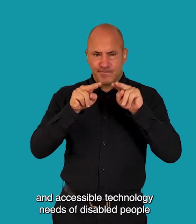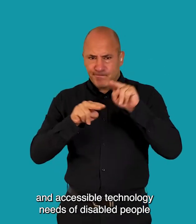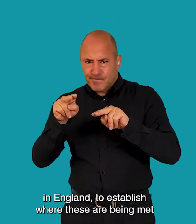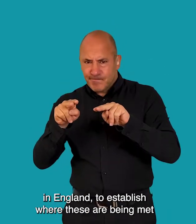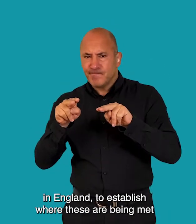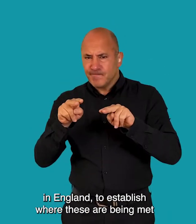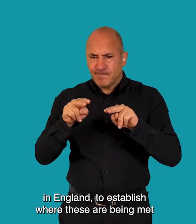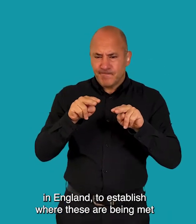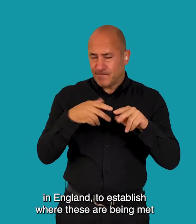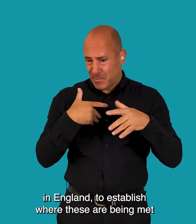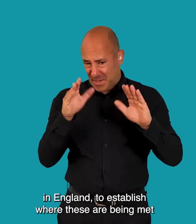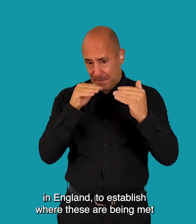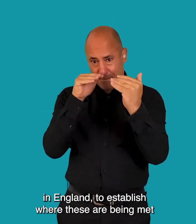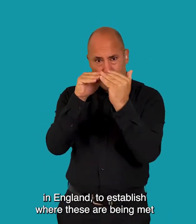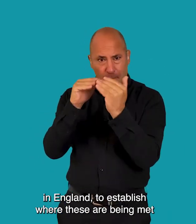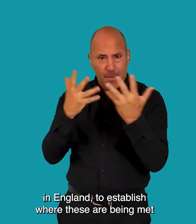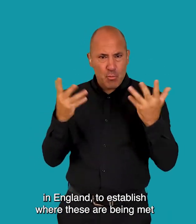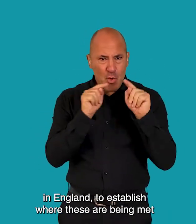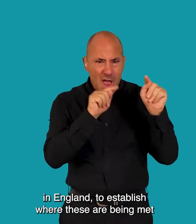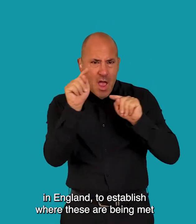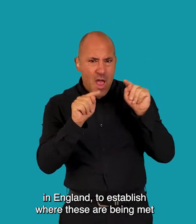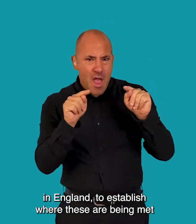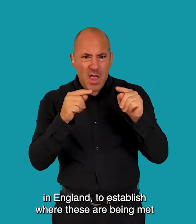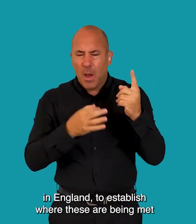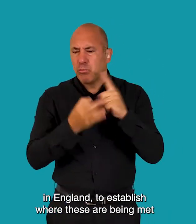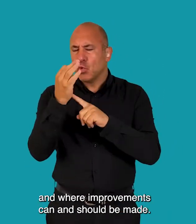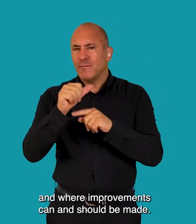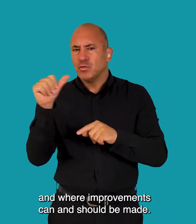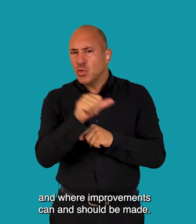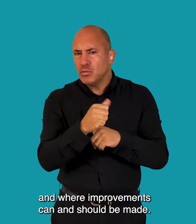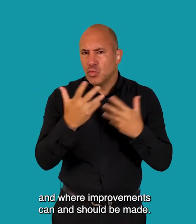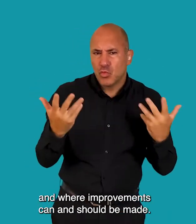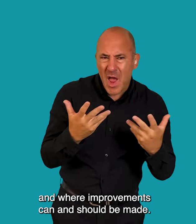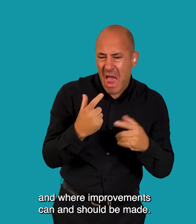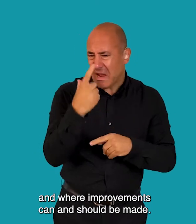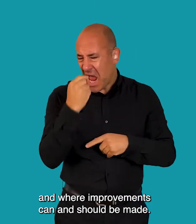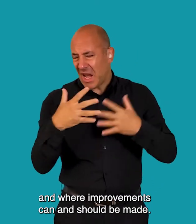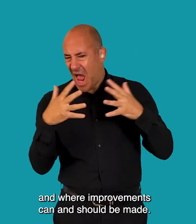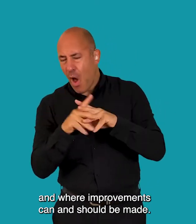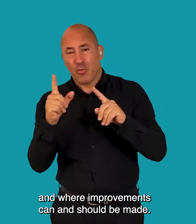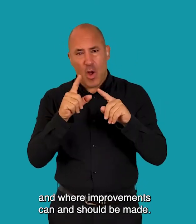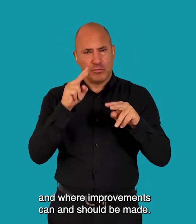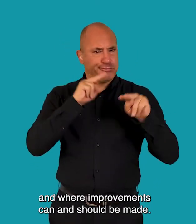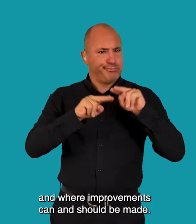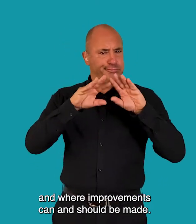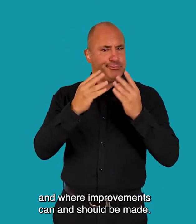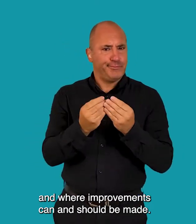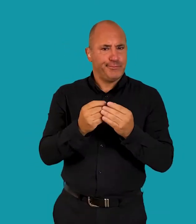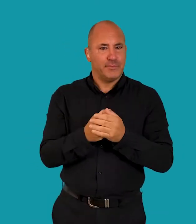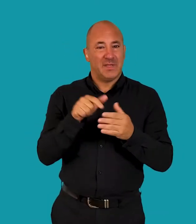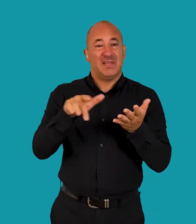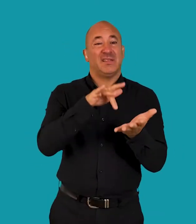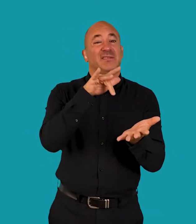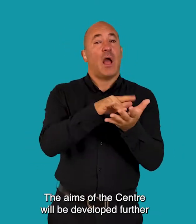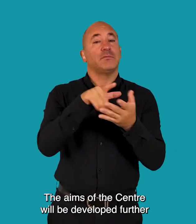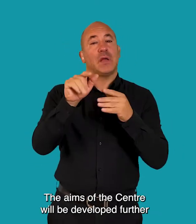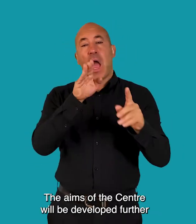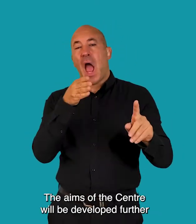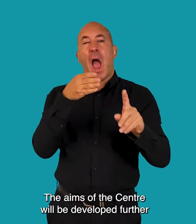in England to establish where these are being met and where improvements can and should be made. The aims of the